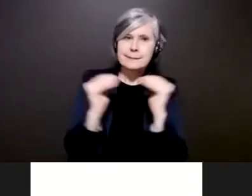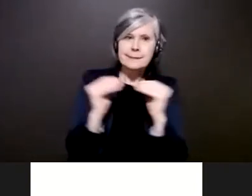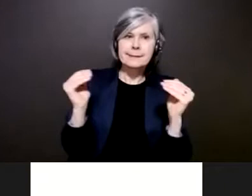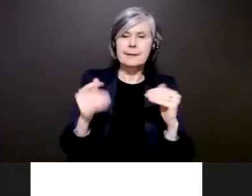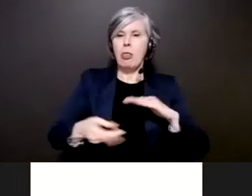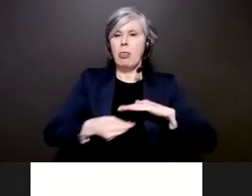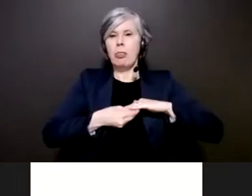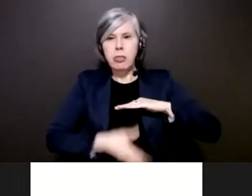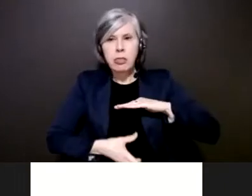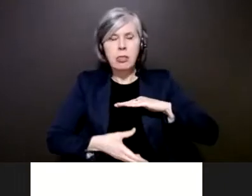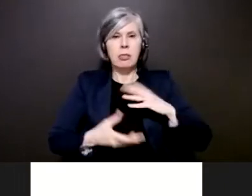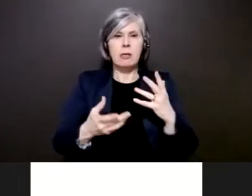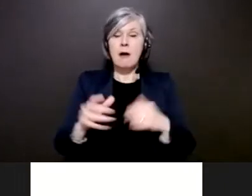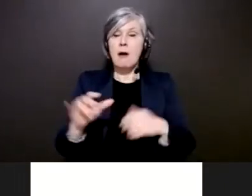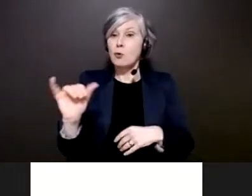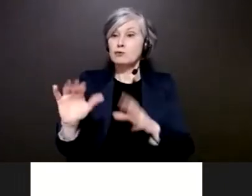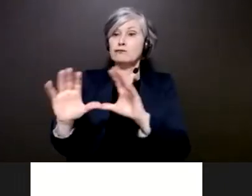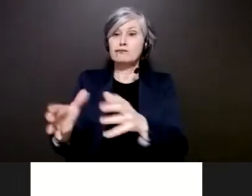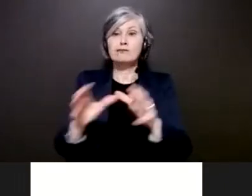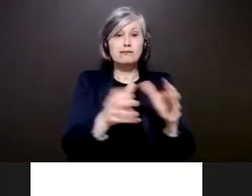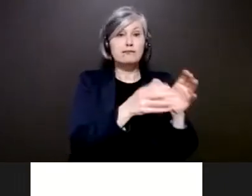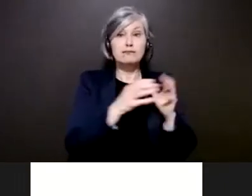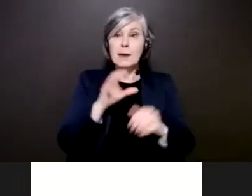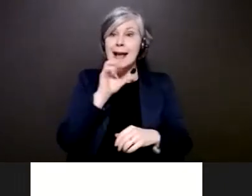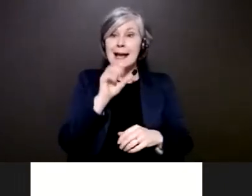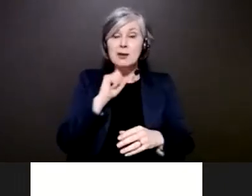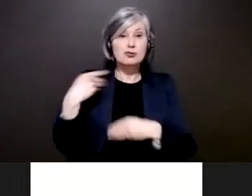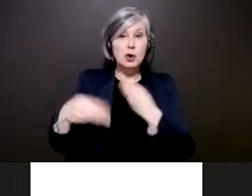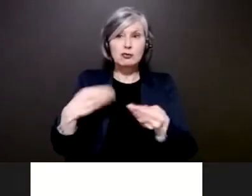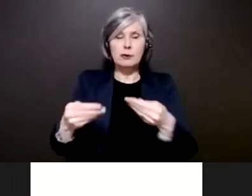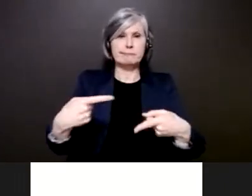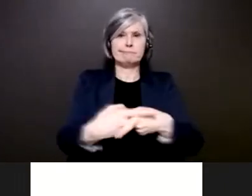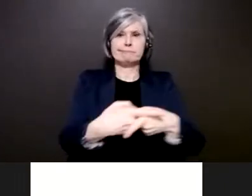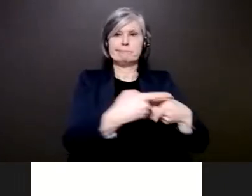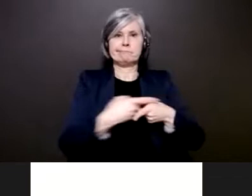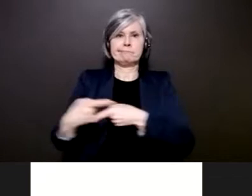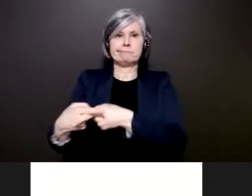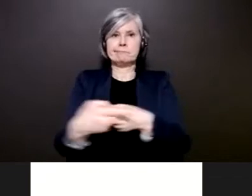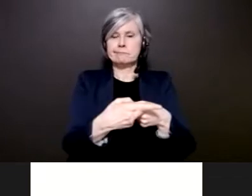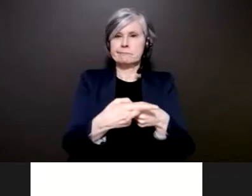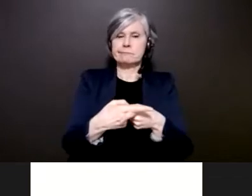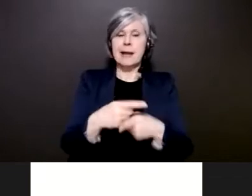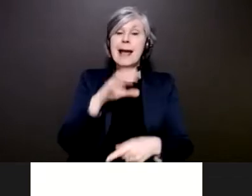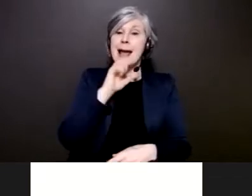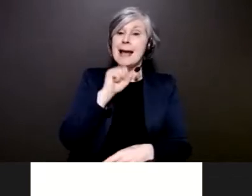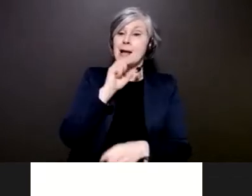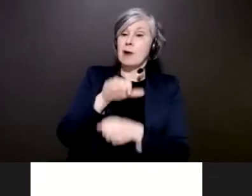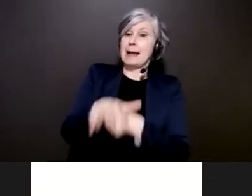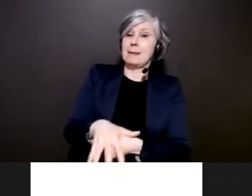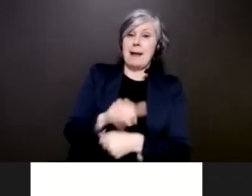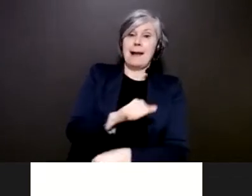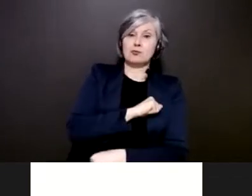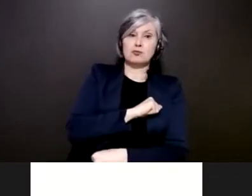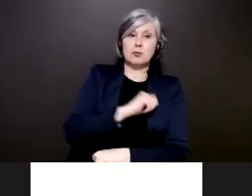intergenerational conflict. Ageism forms a barrier to policies that promote healthy aging.